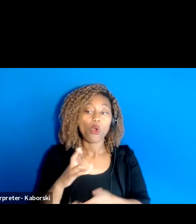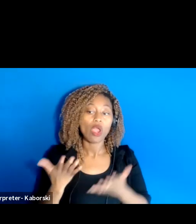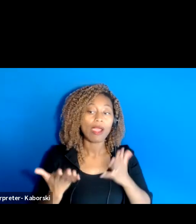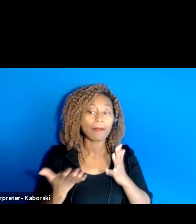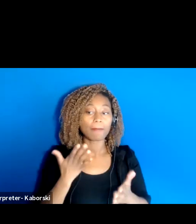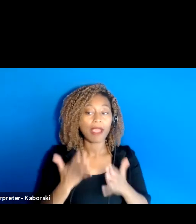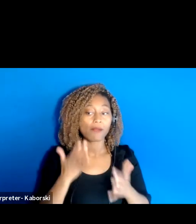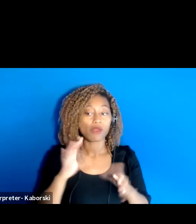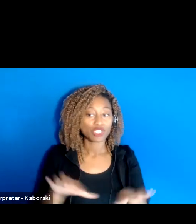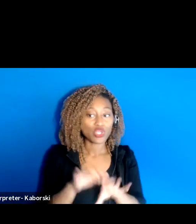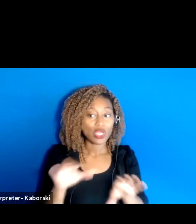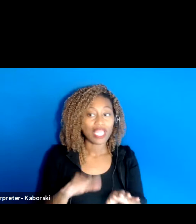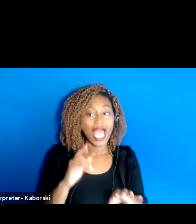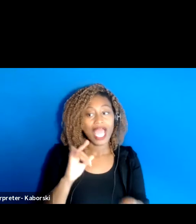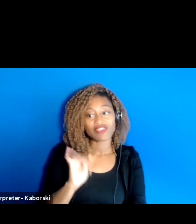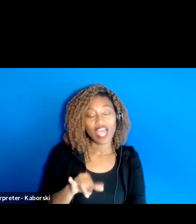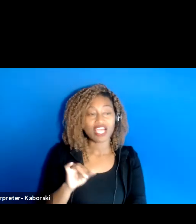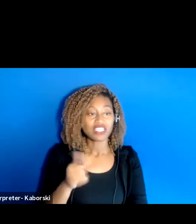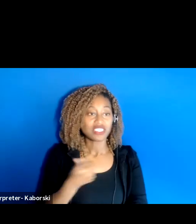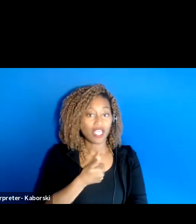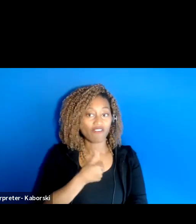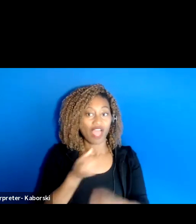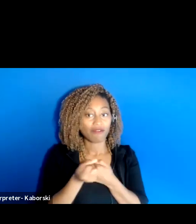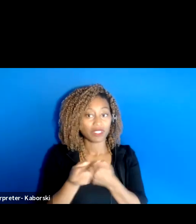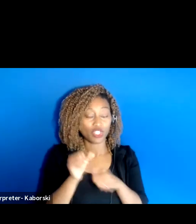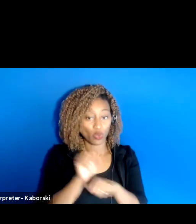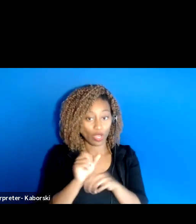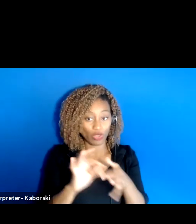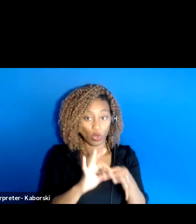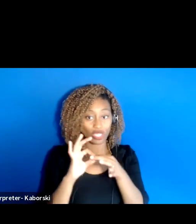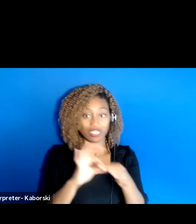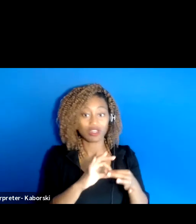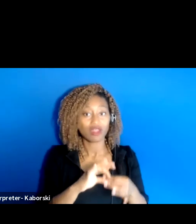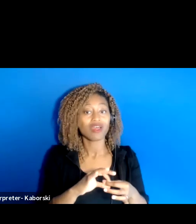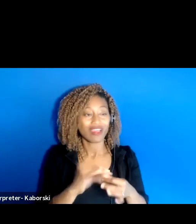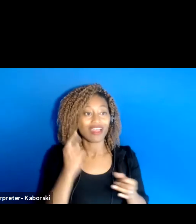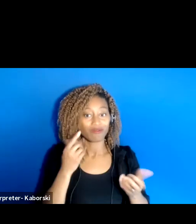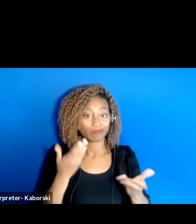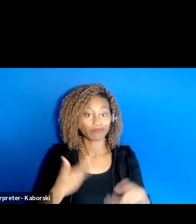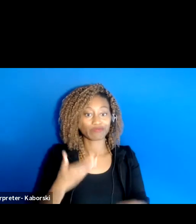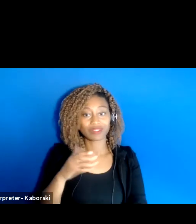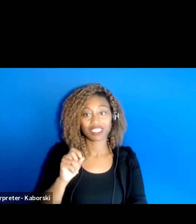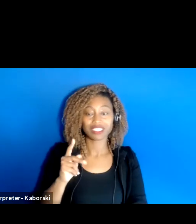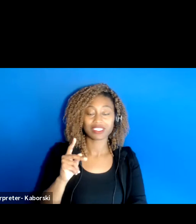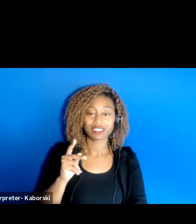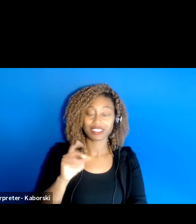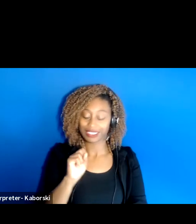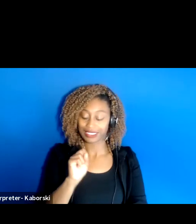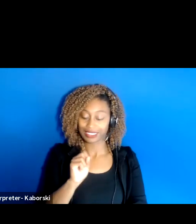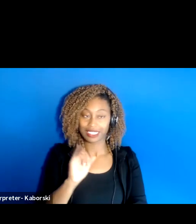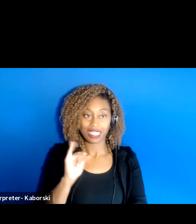some advocacy work and coordination ourselves as the Silk. And so it's really